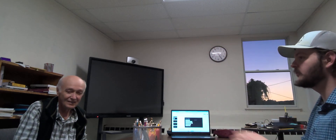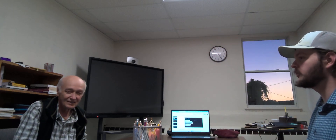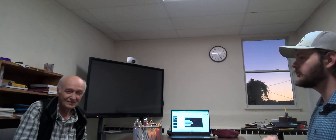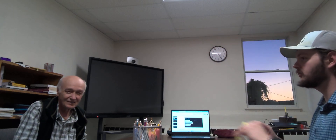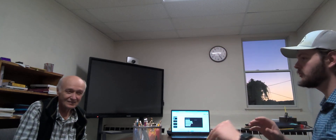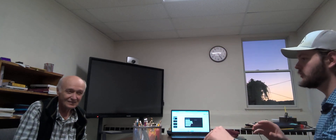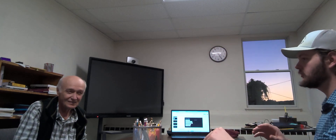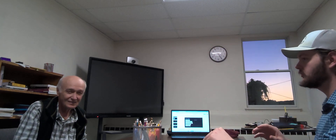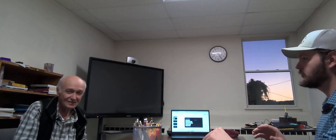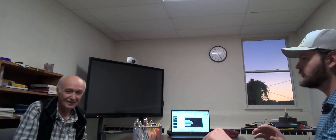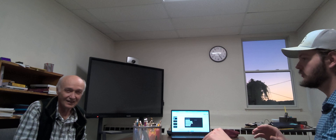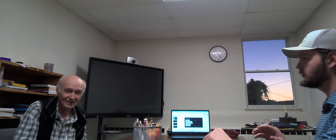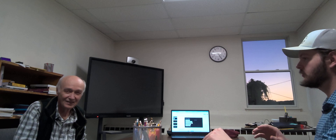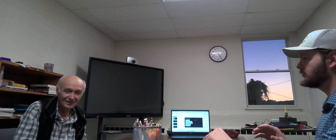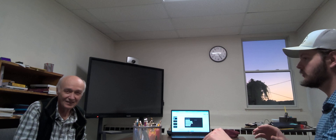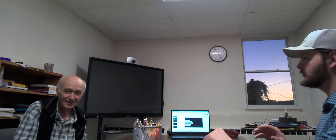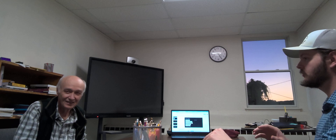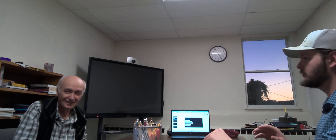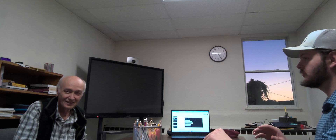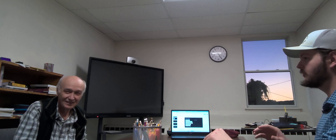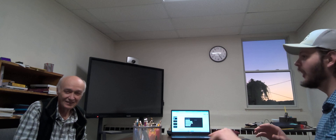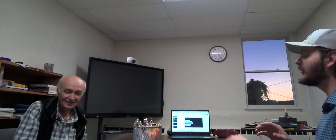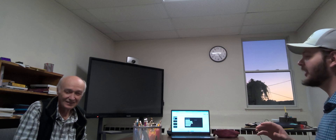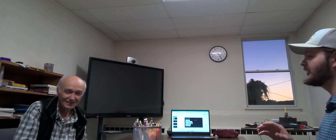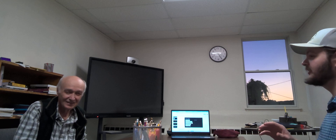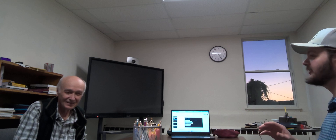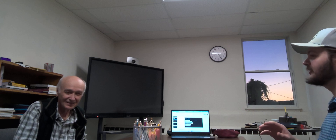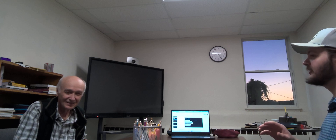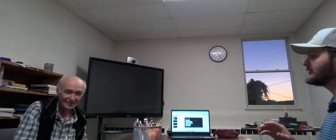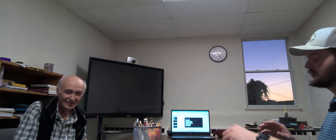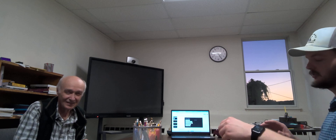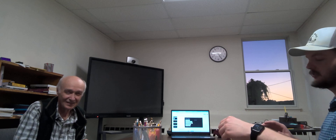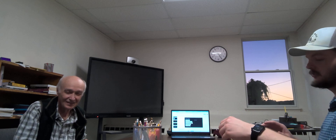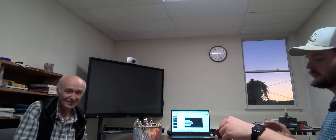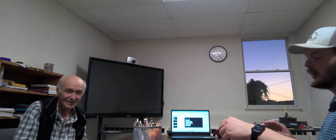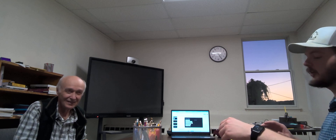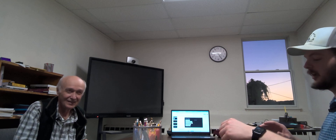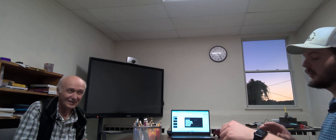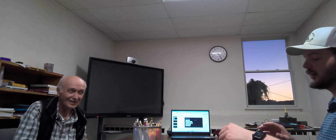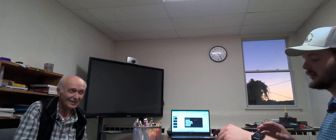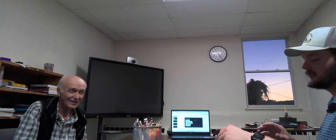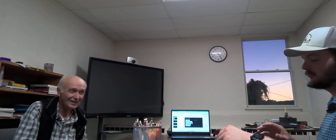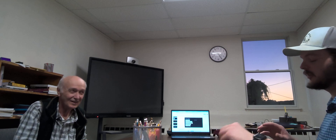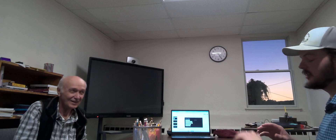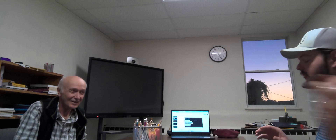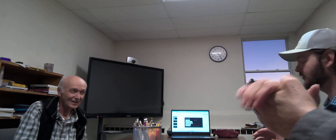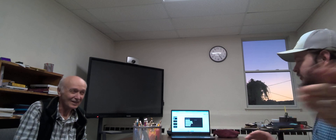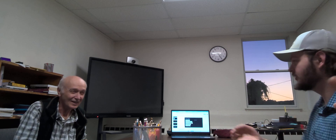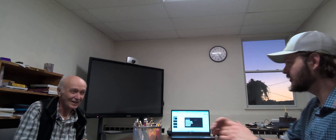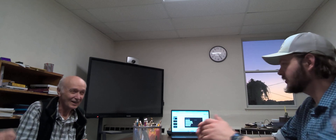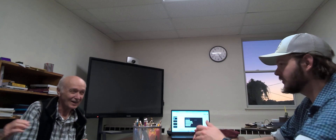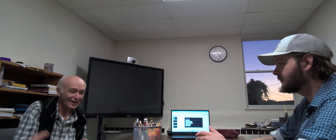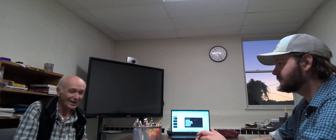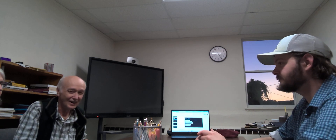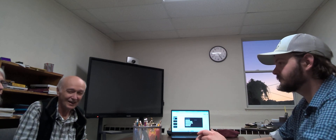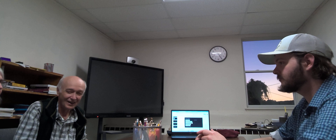a solution? no, I have the solution, you're Okay. supposed to guess what Okay, my we got problem one. is, Okay, right, okay. yeah. Right. I mean, I have the problem,